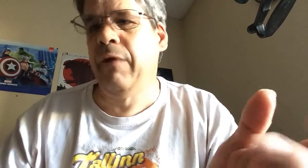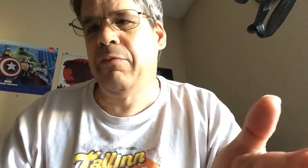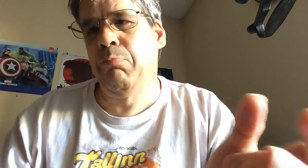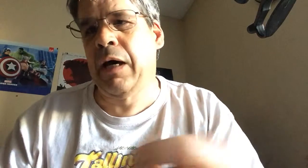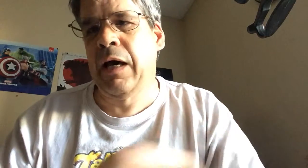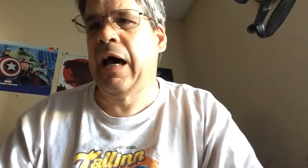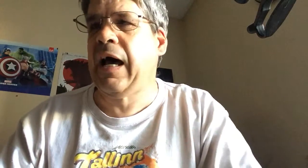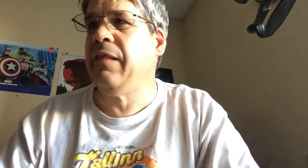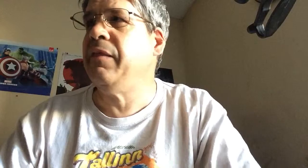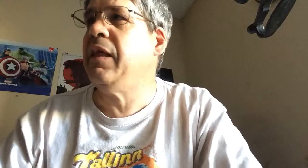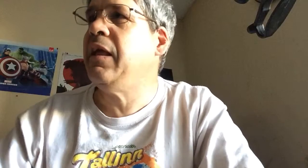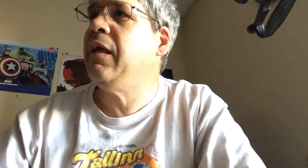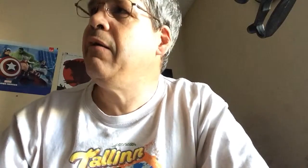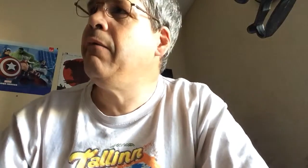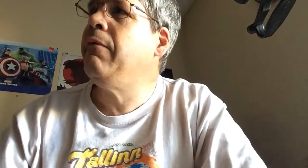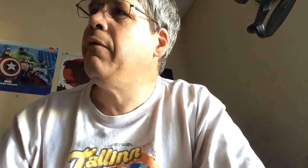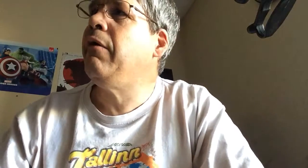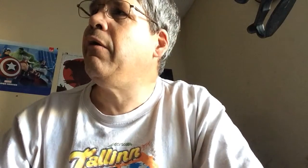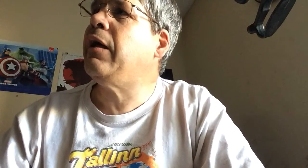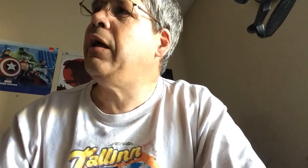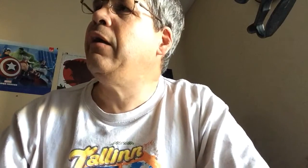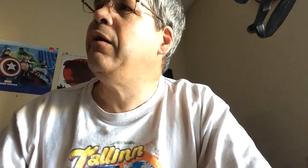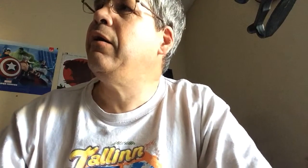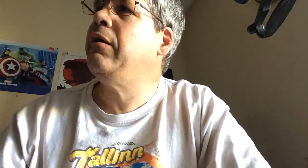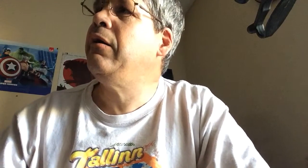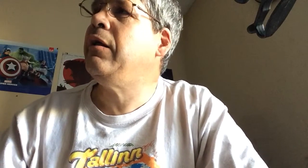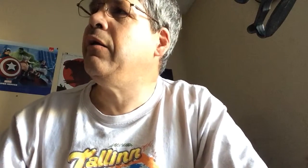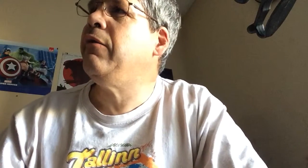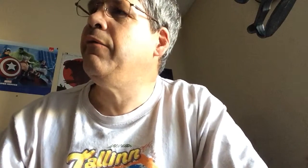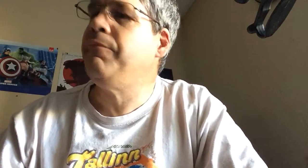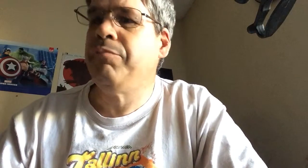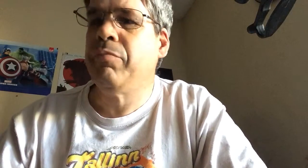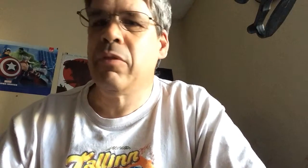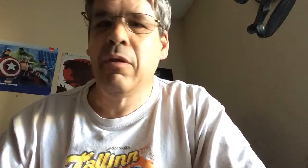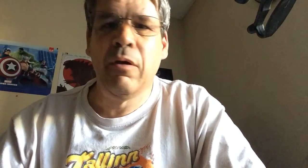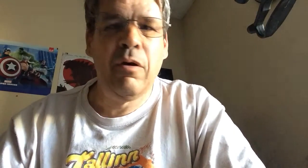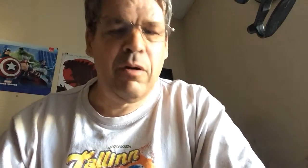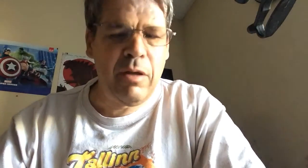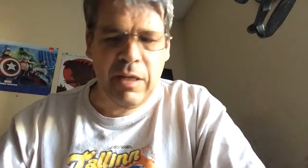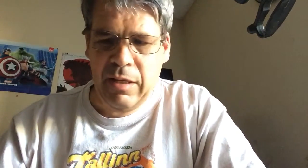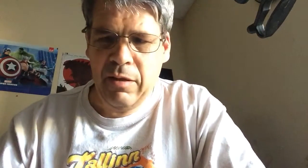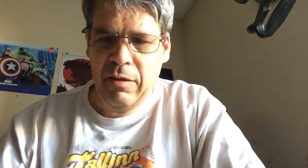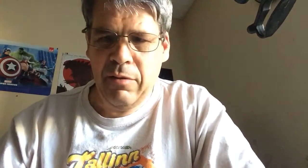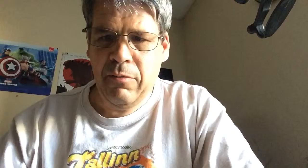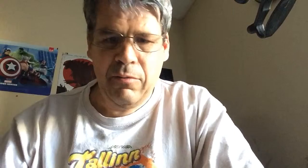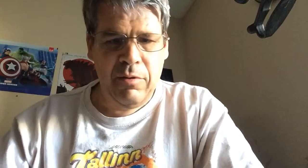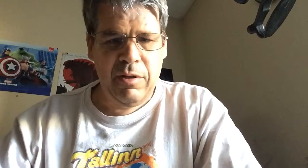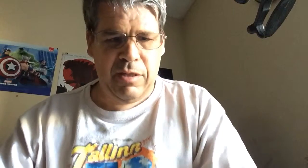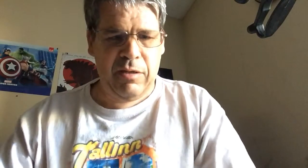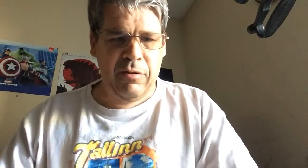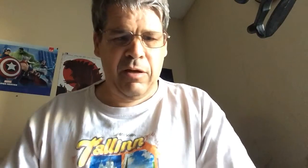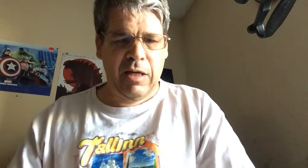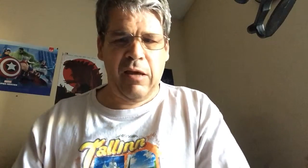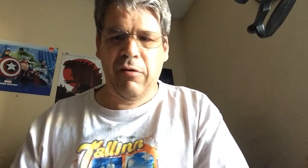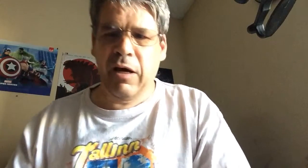with my hands. Okay? So okay. So here I